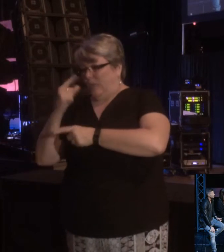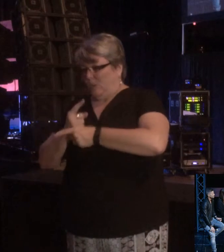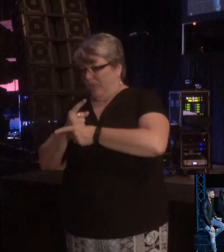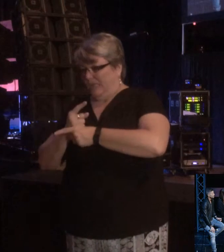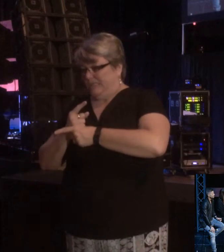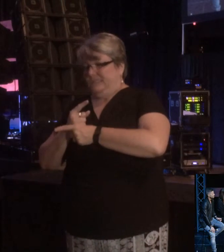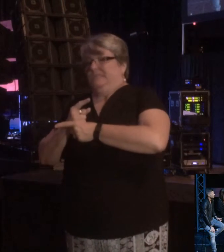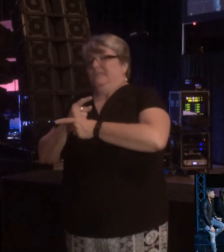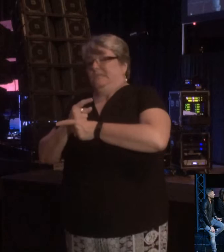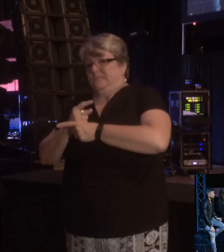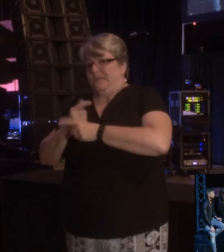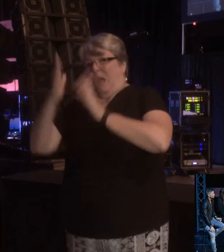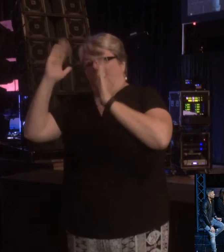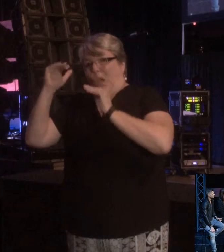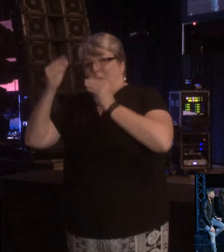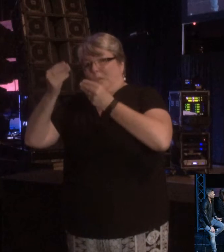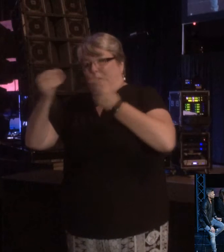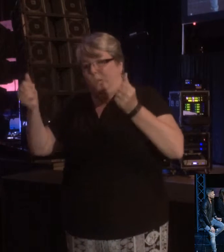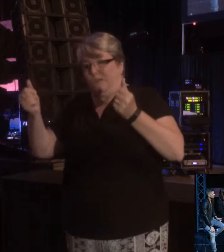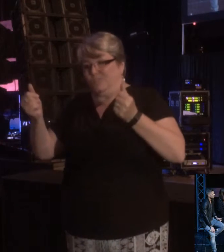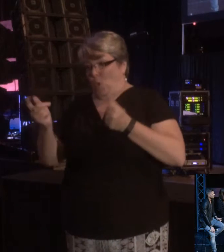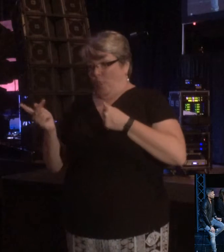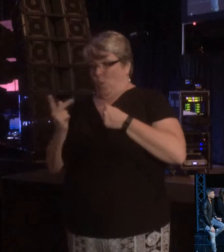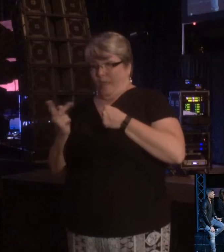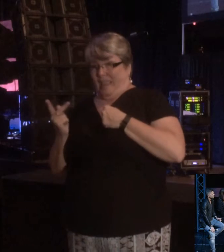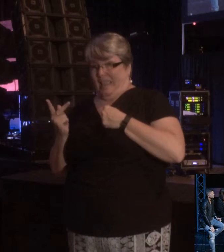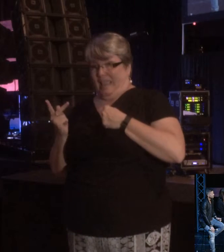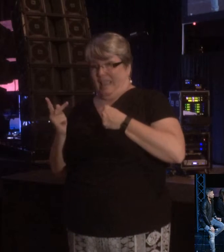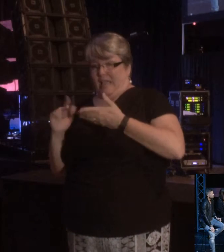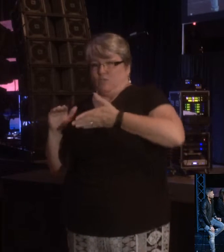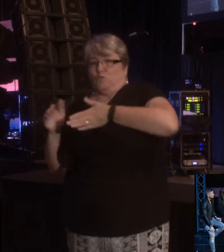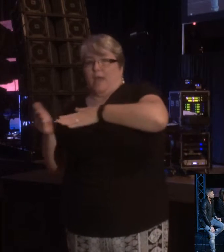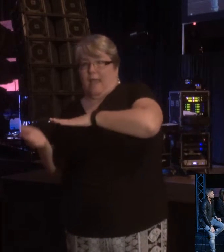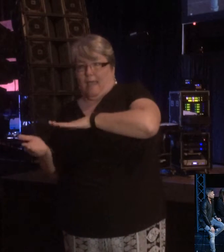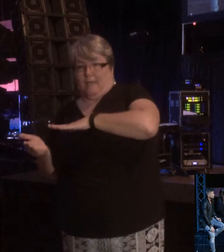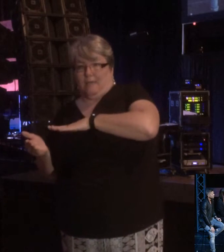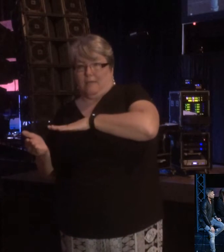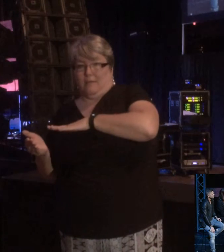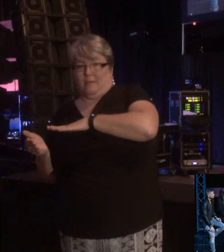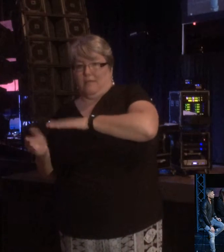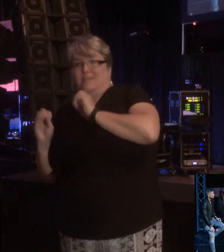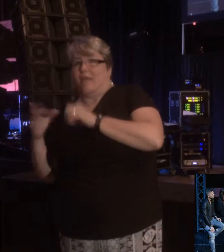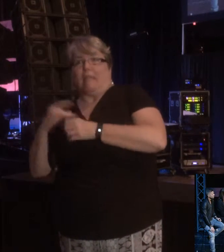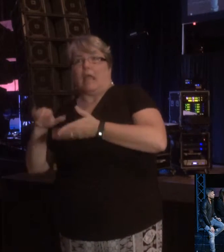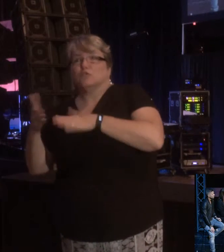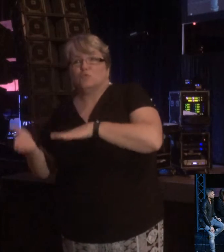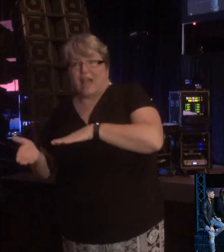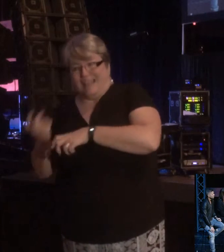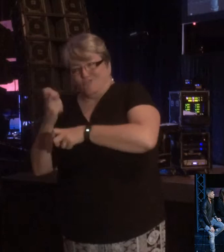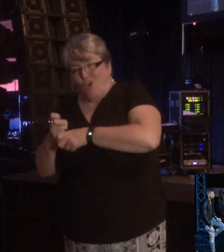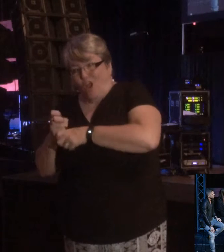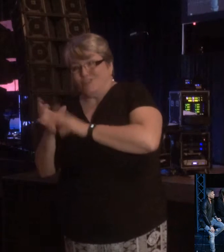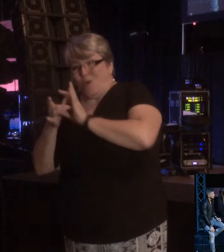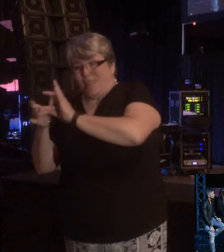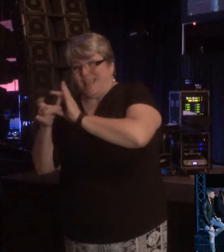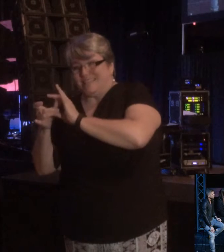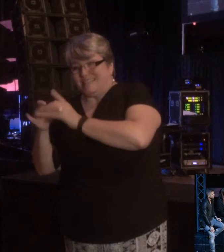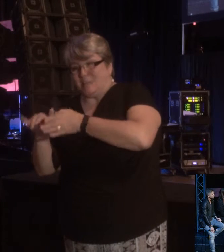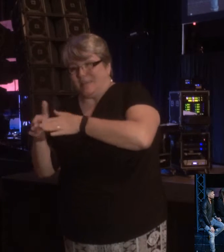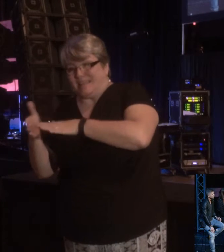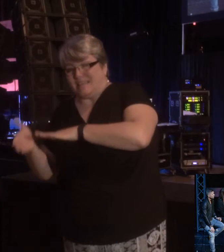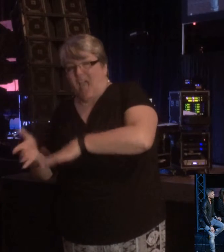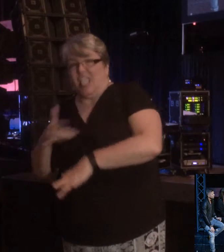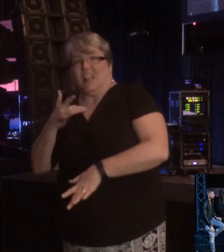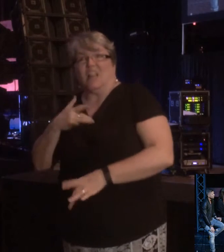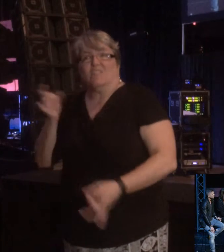that moment with the Lord, and I didn't need to help her pursue the Lord in that moment. We had to trust and walk away. And so that